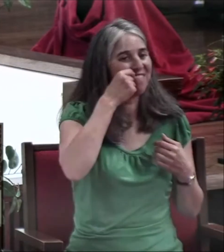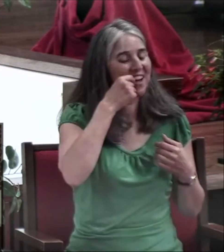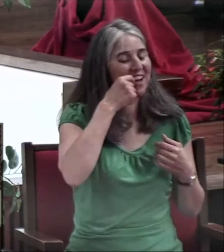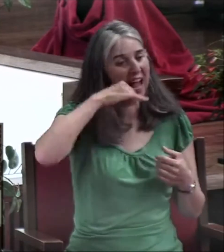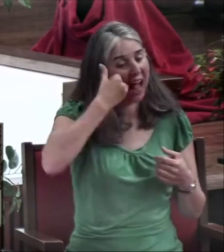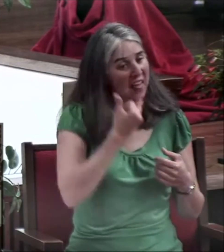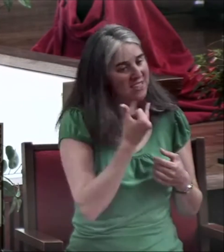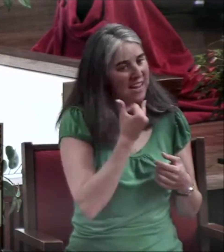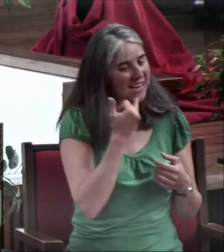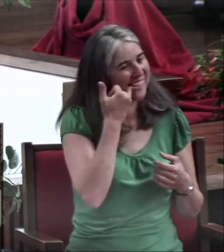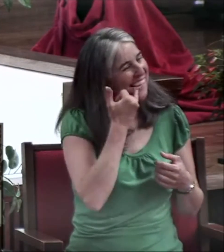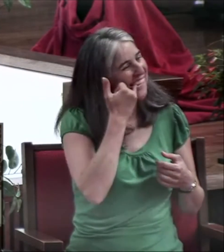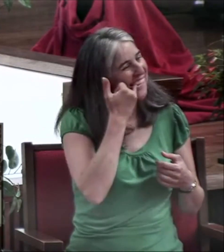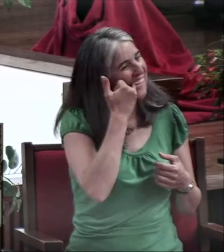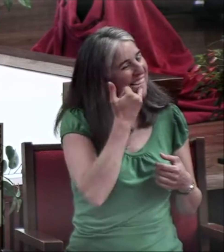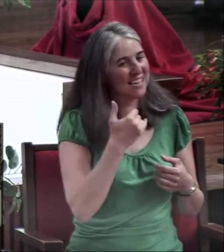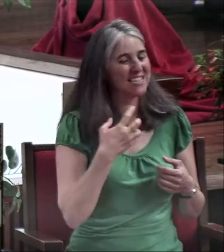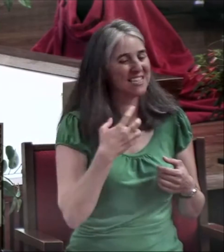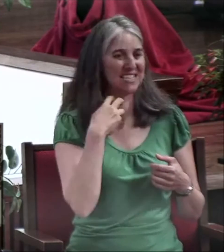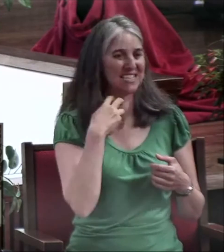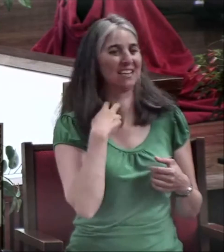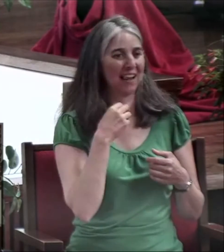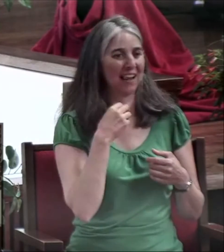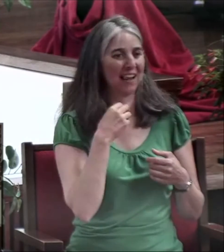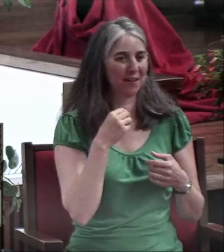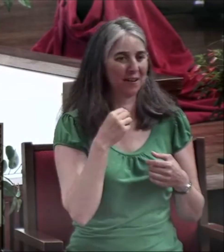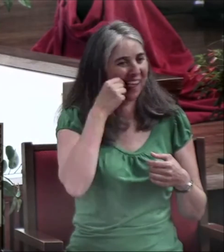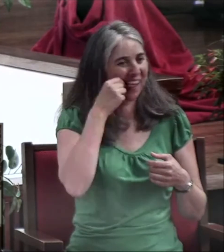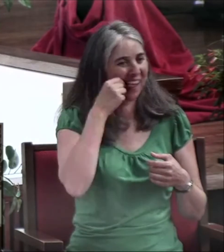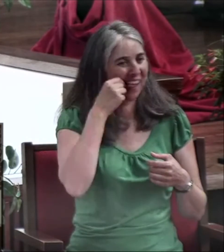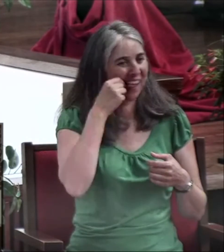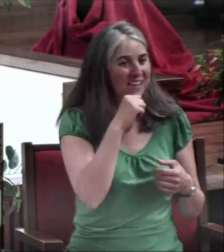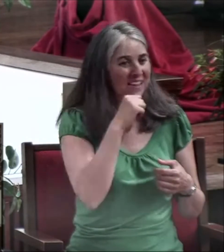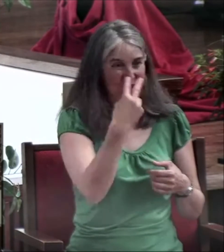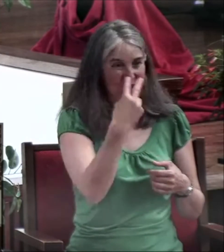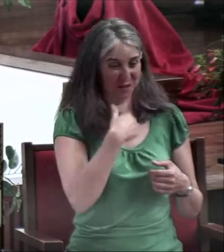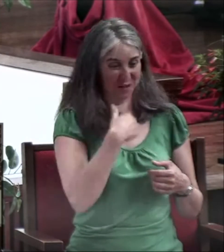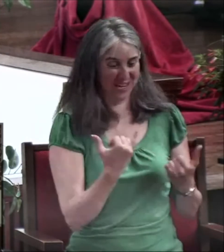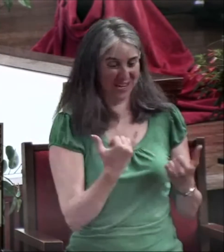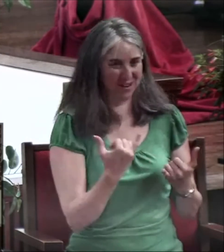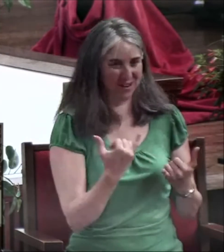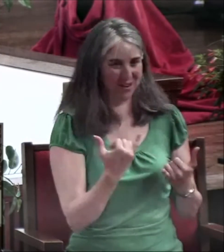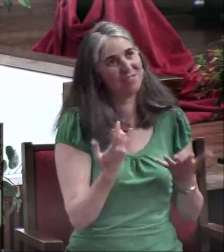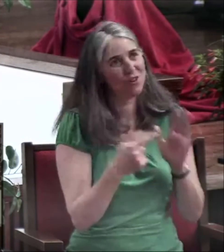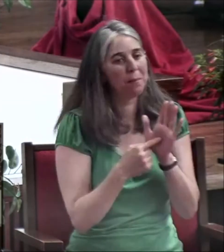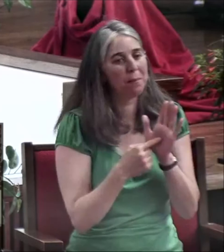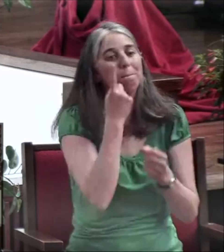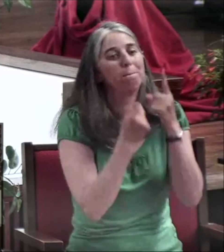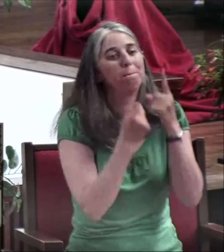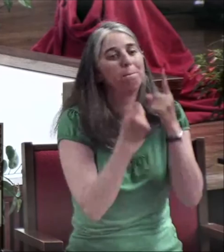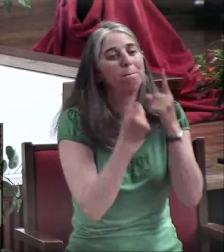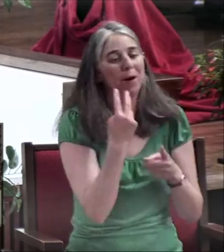this for the places you just seem to get something caught. And don't look at me right now like you've never had popcorn.